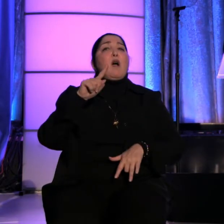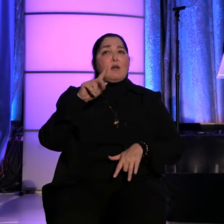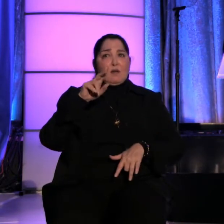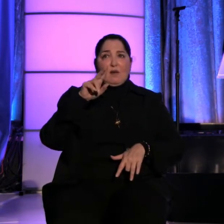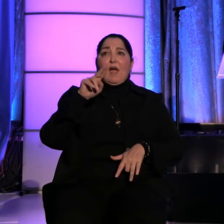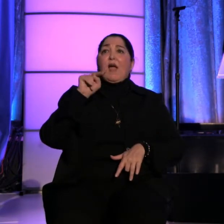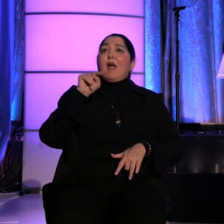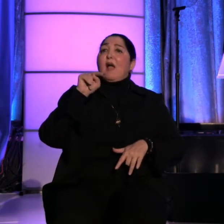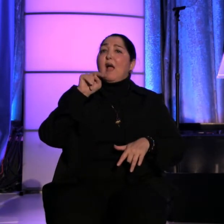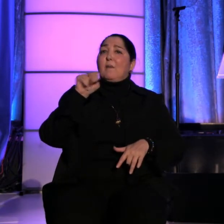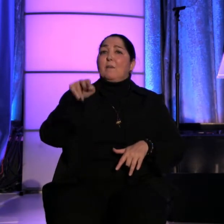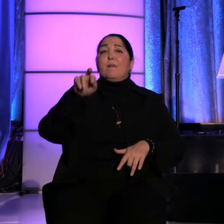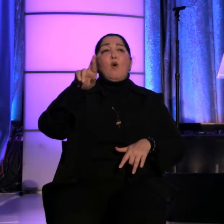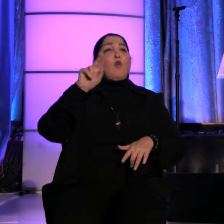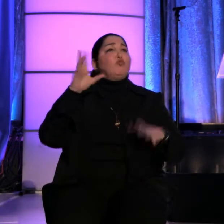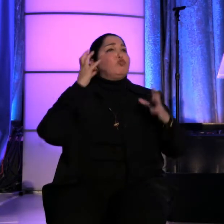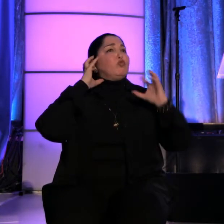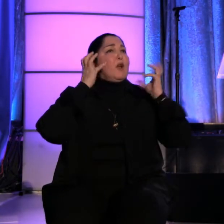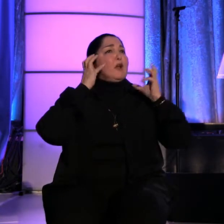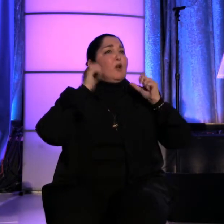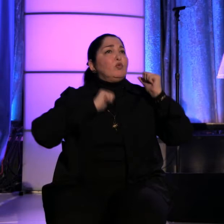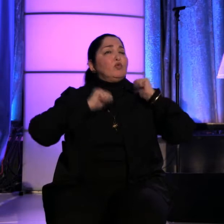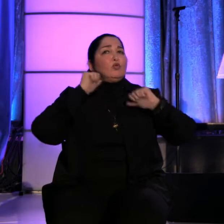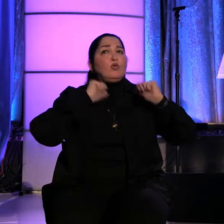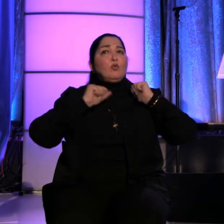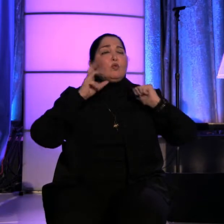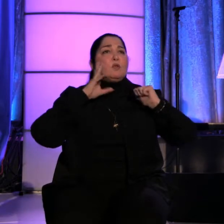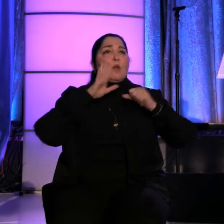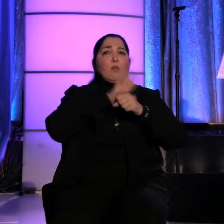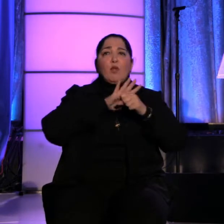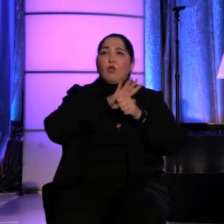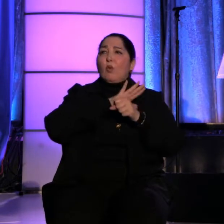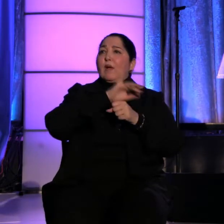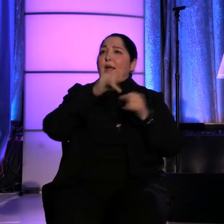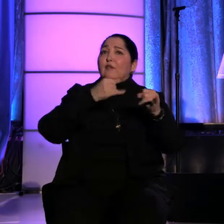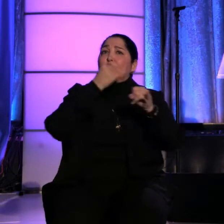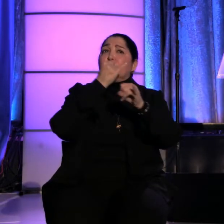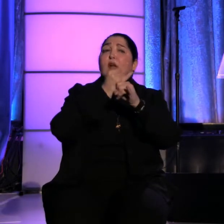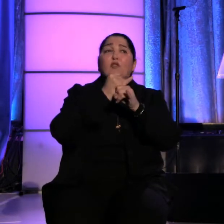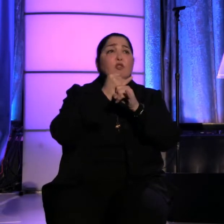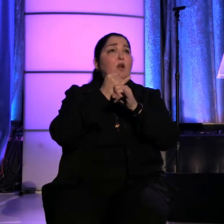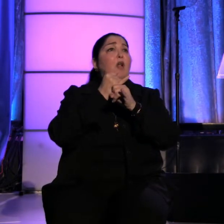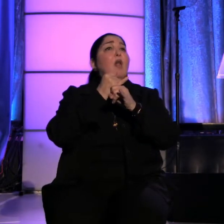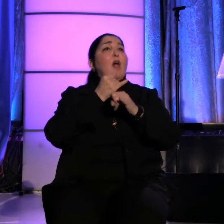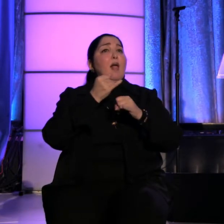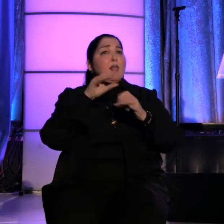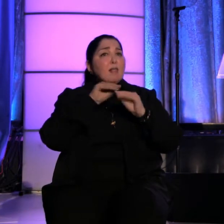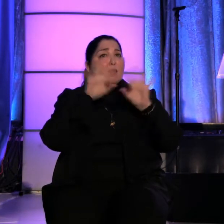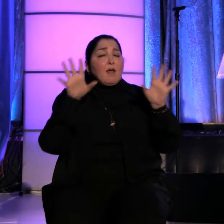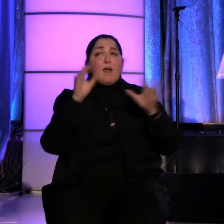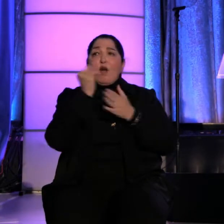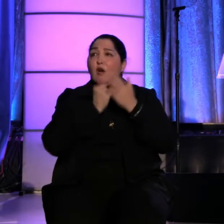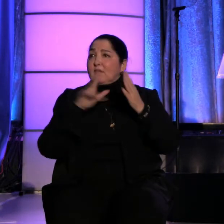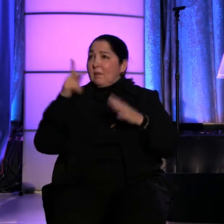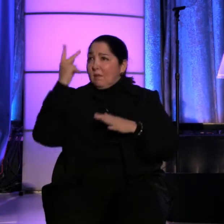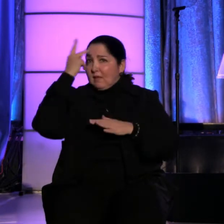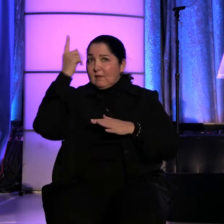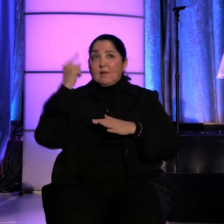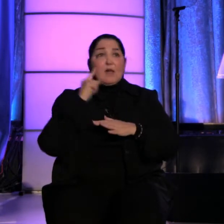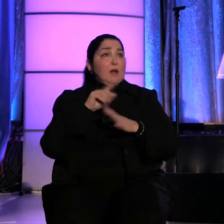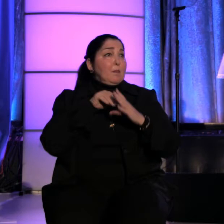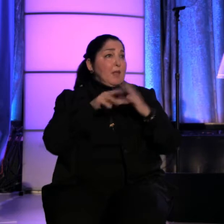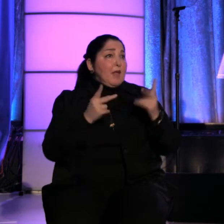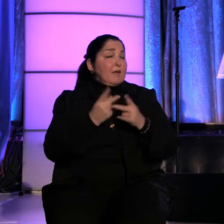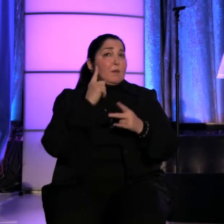galvanize conversations around local and international life, arts, and politics in a transparent space